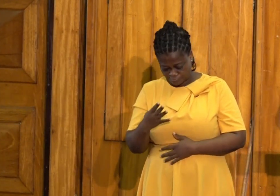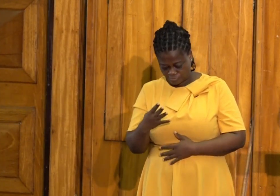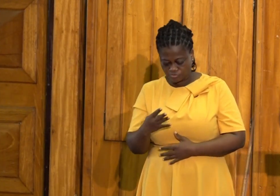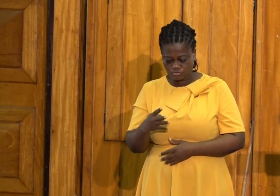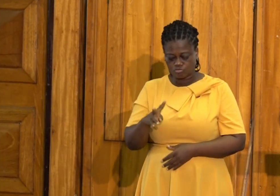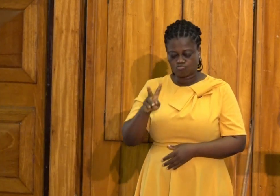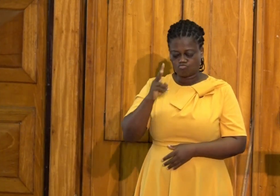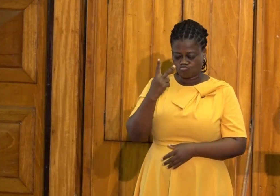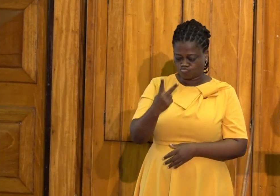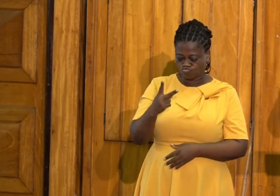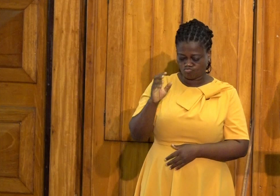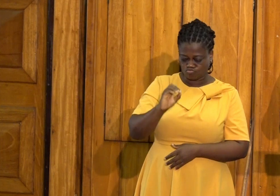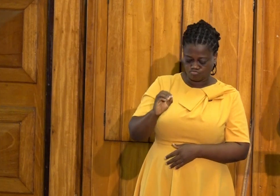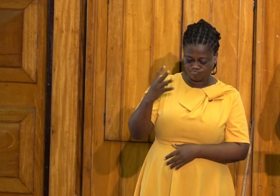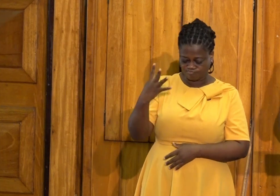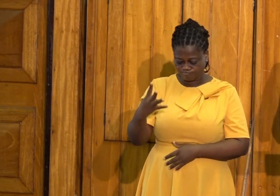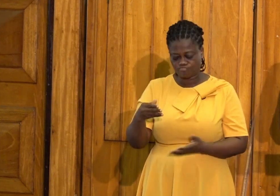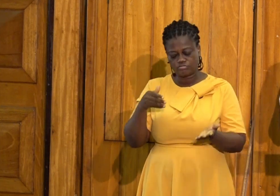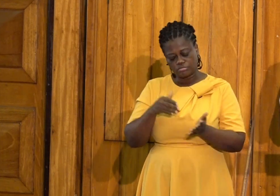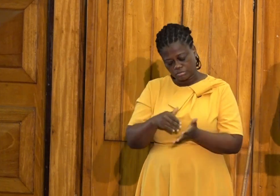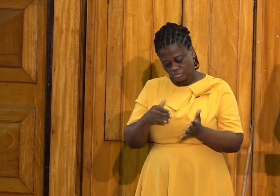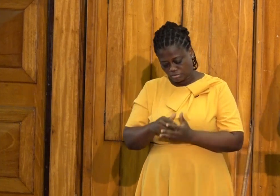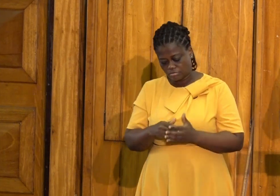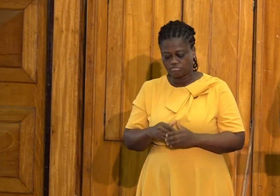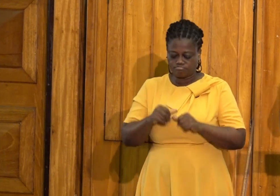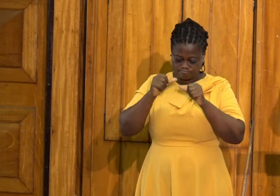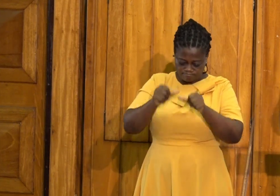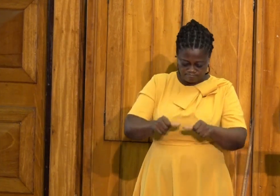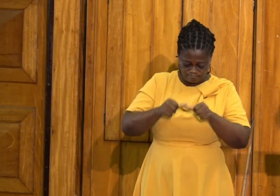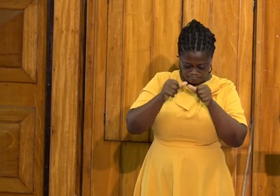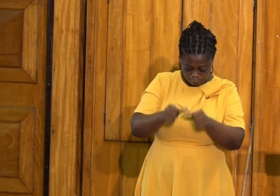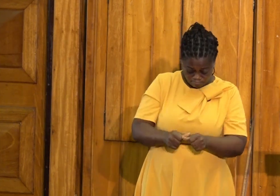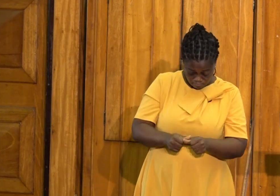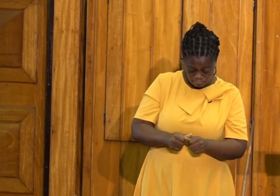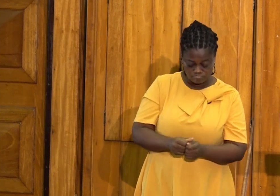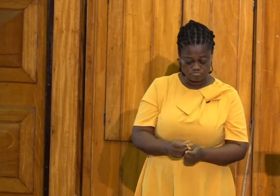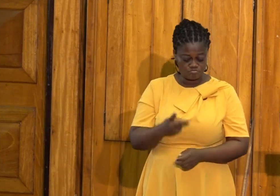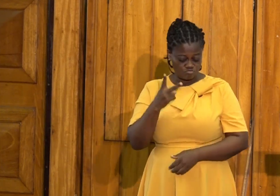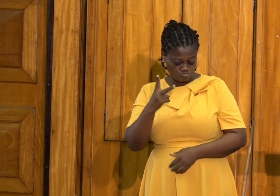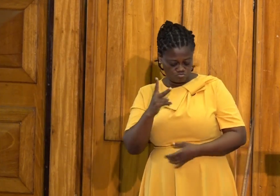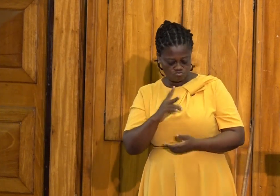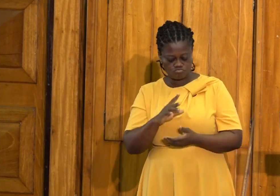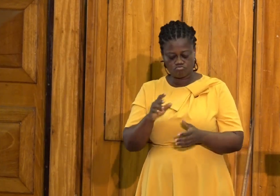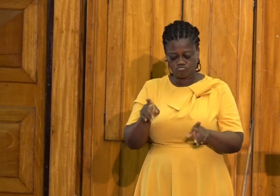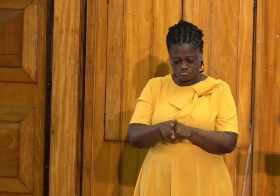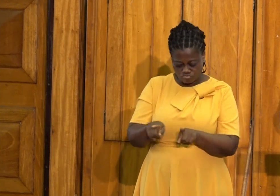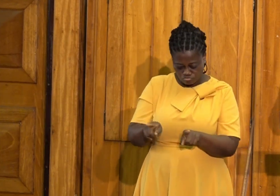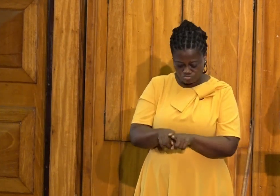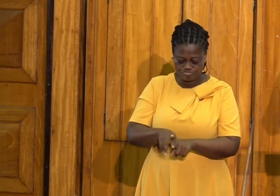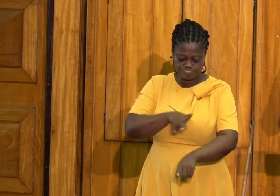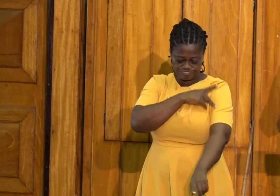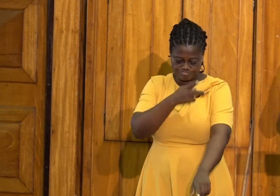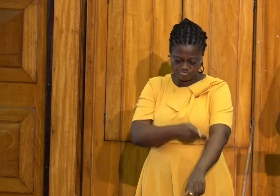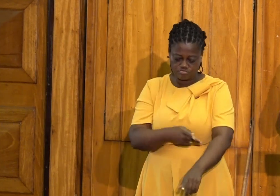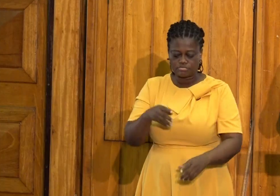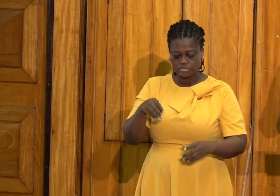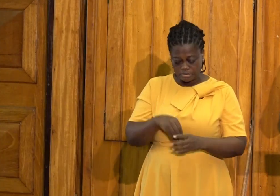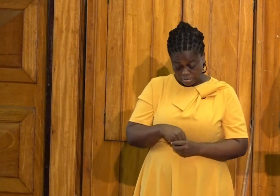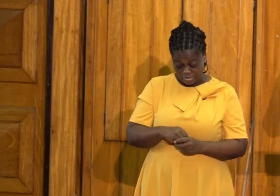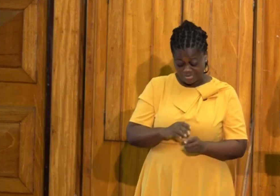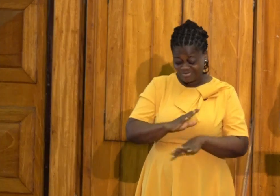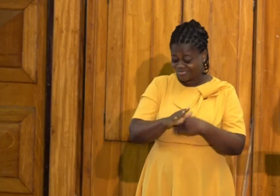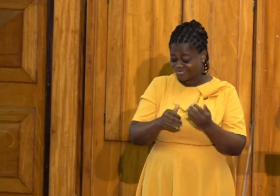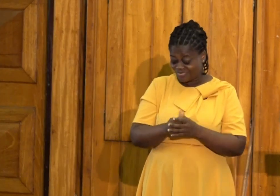undergone hysterectomy, 3 had transferred out, and 2 were pregnant. Of the 204 that were eligible